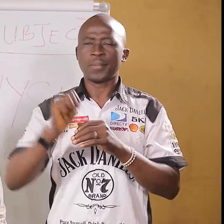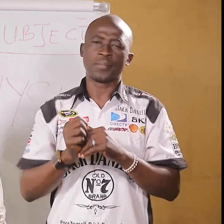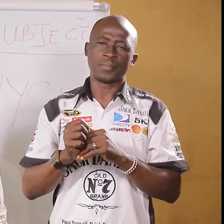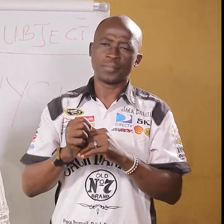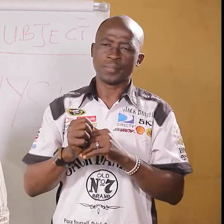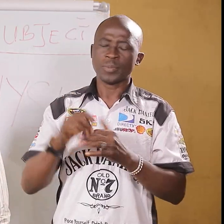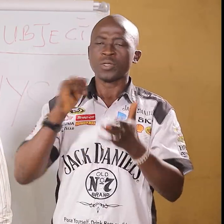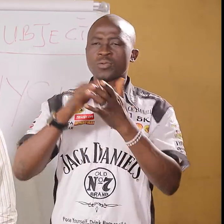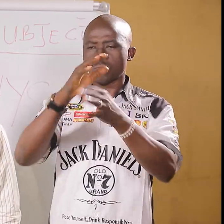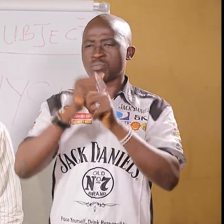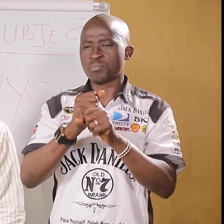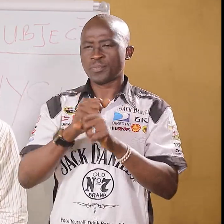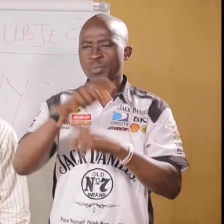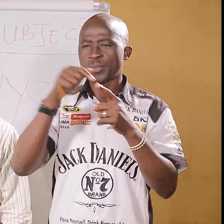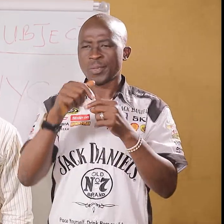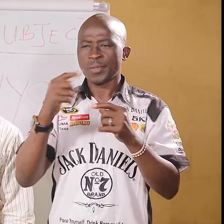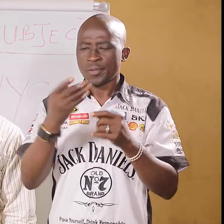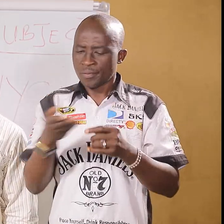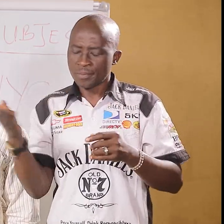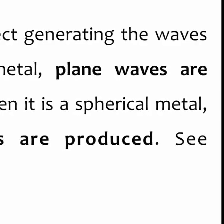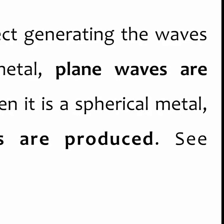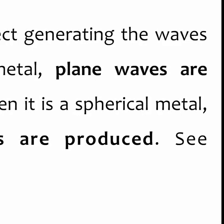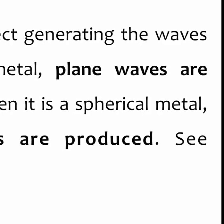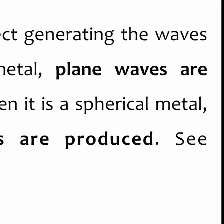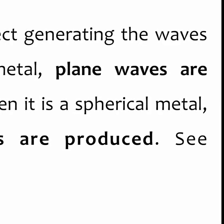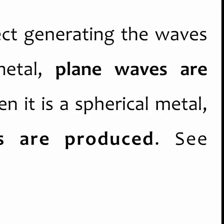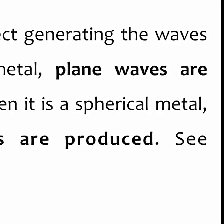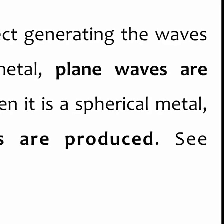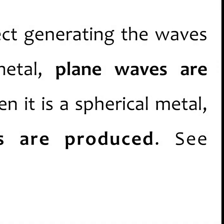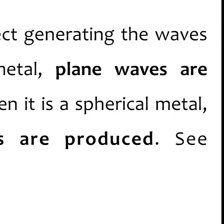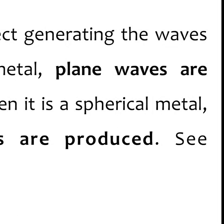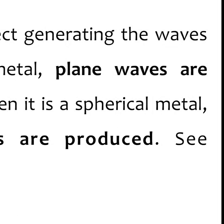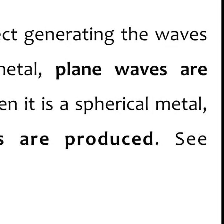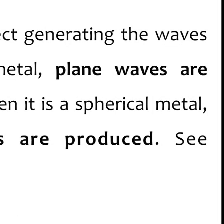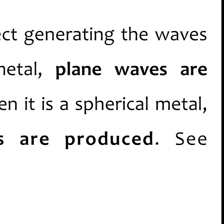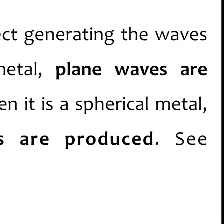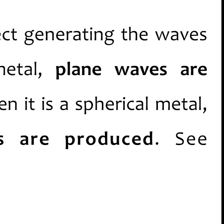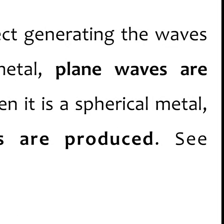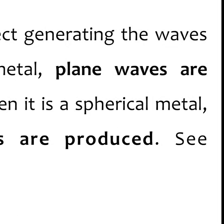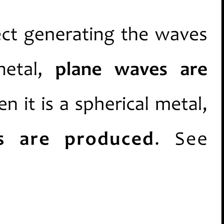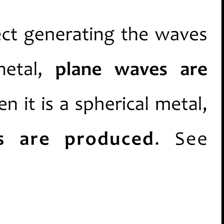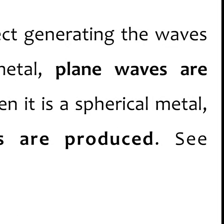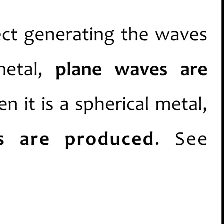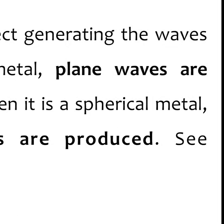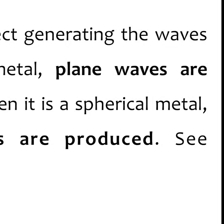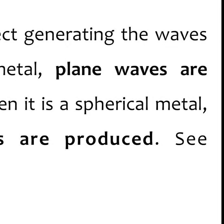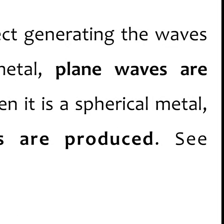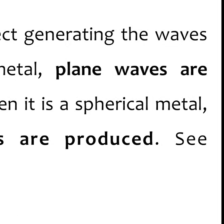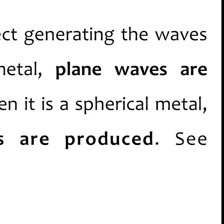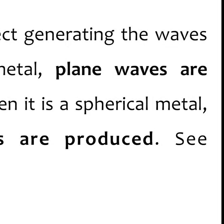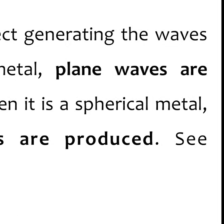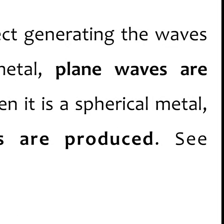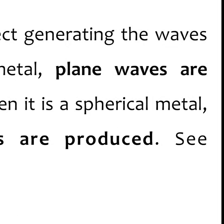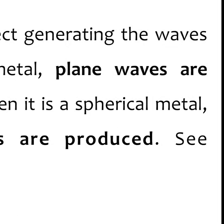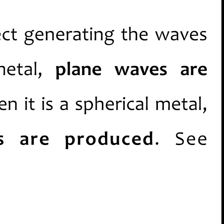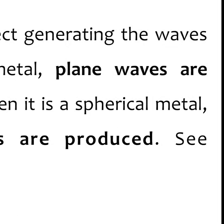to be generated or formed when the object causing or generating the wave is a horizontal metal. That is